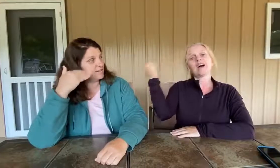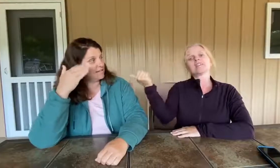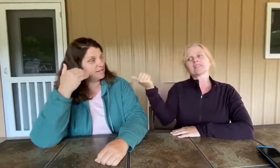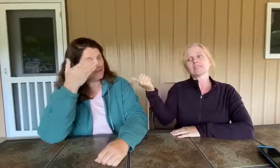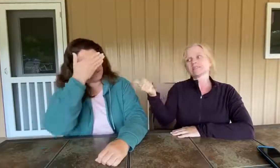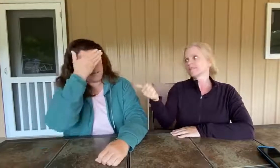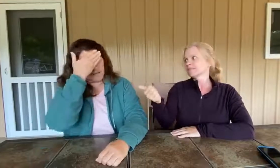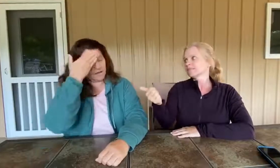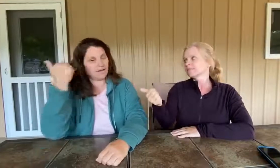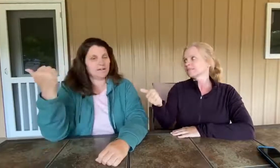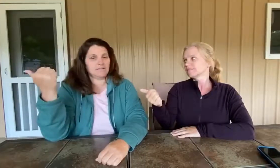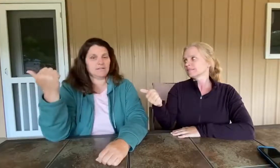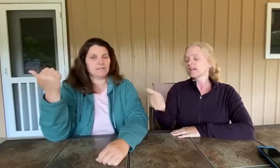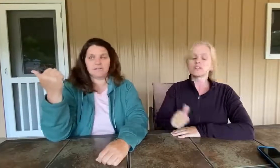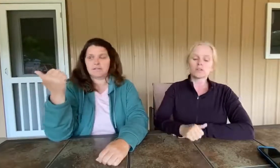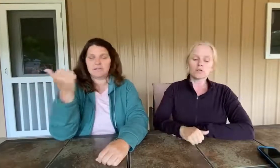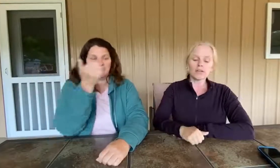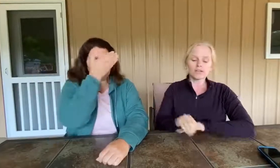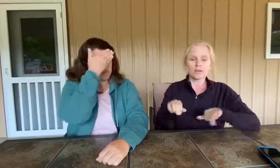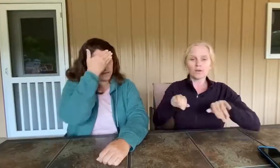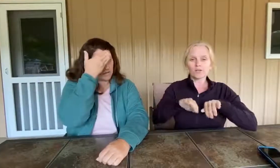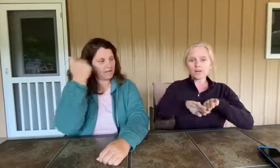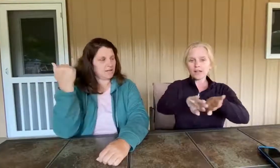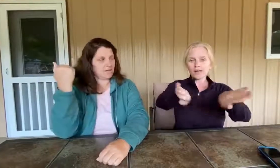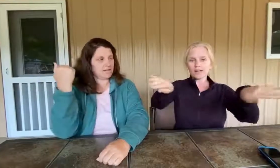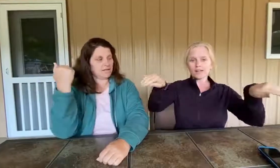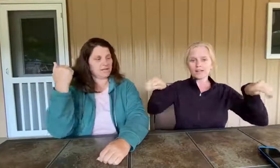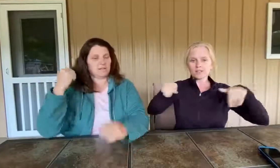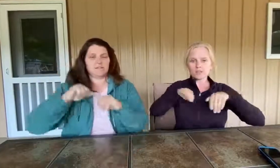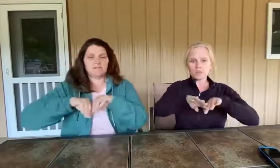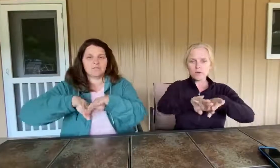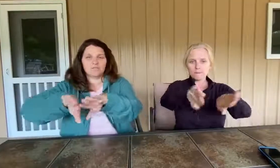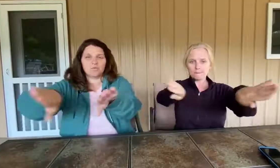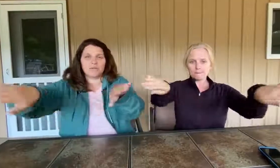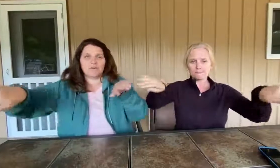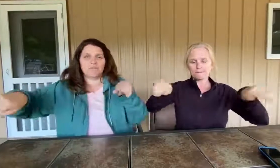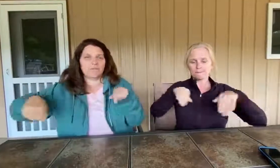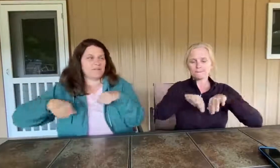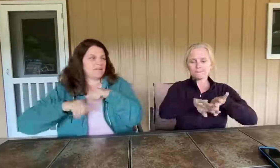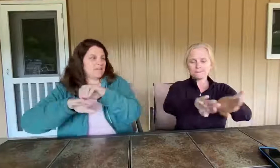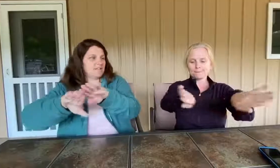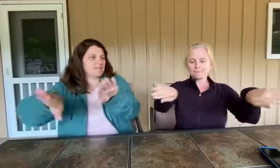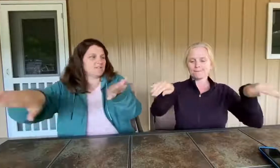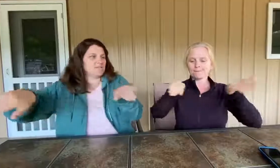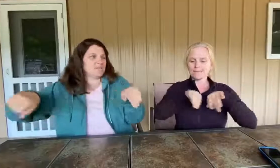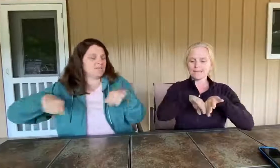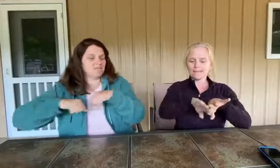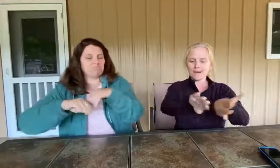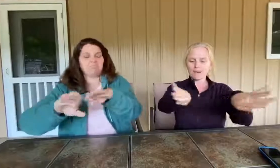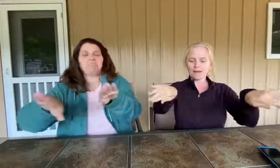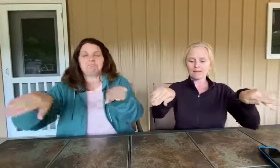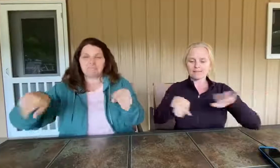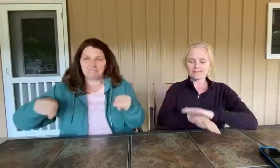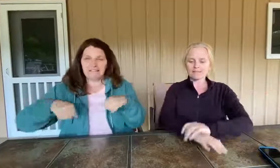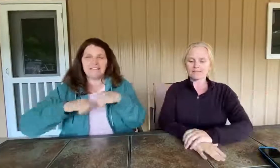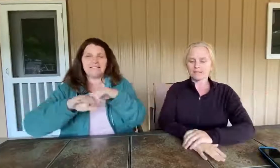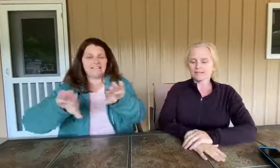hot. So let's go for a swim. Here we go. I like